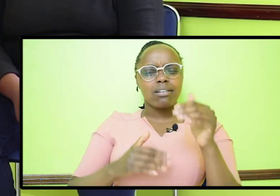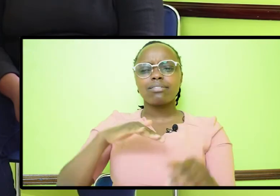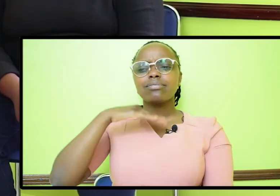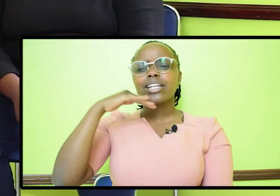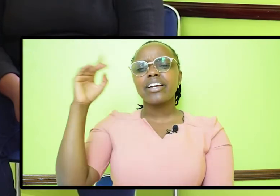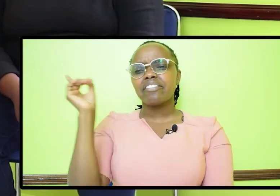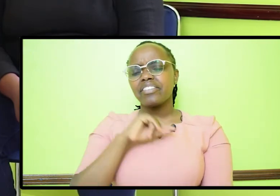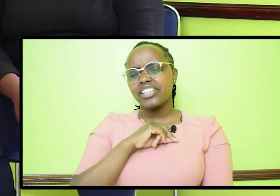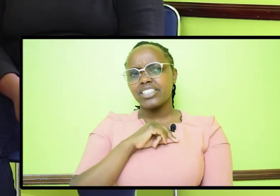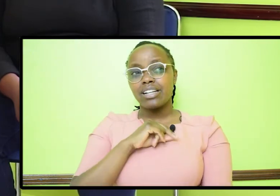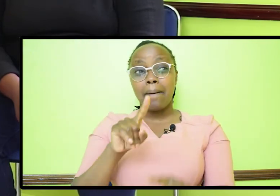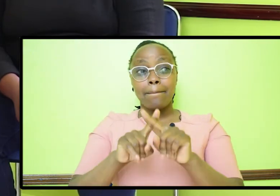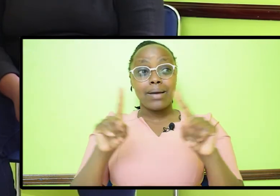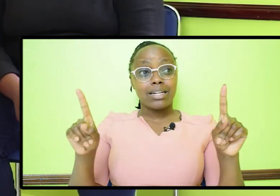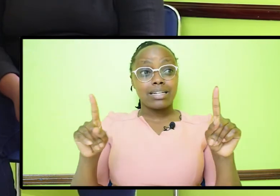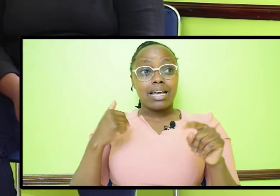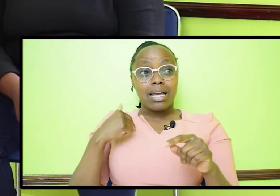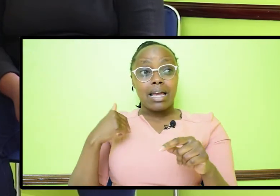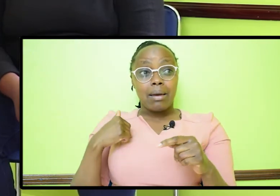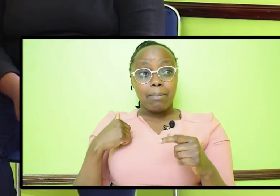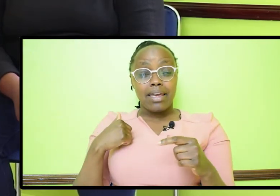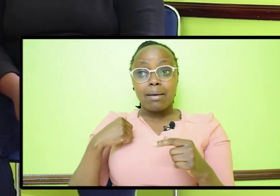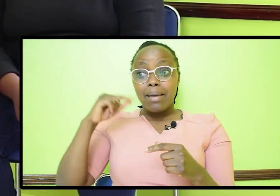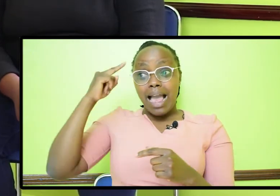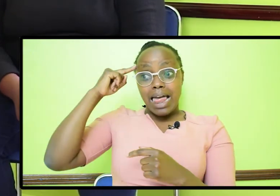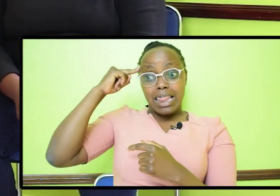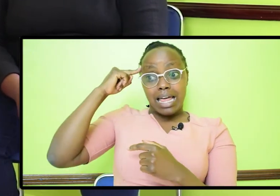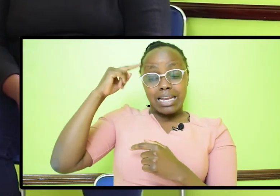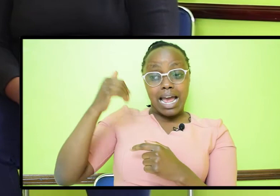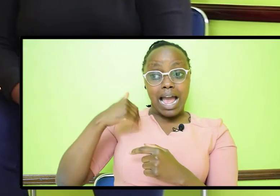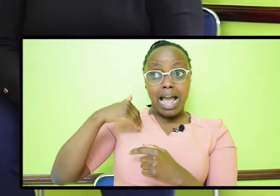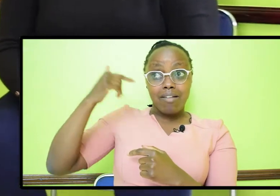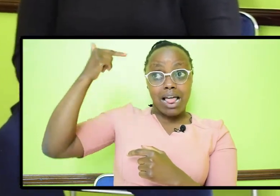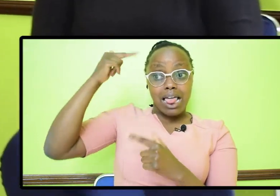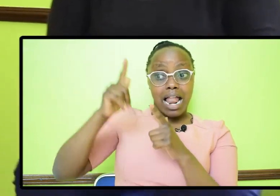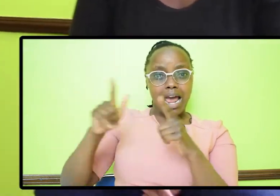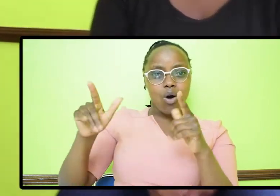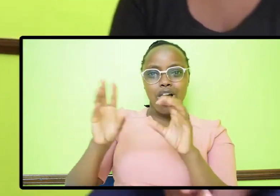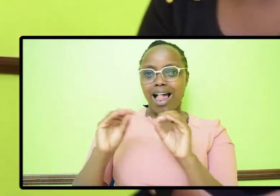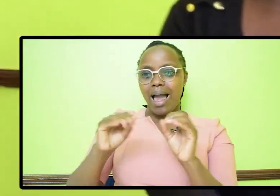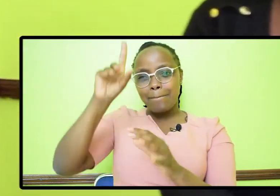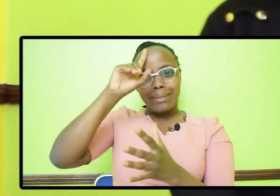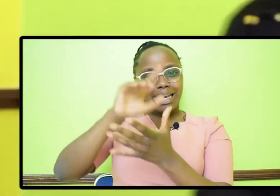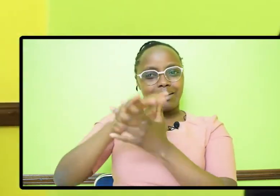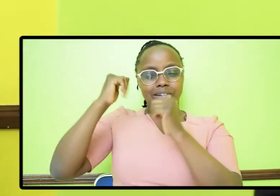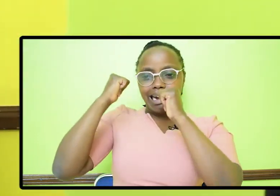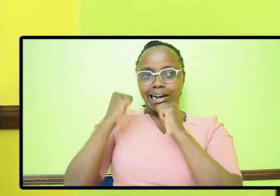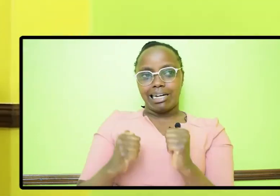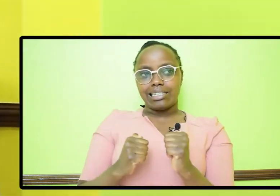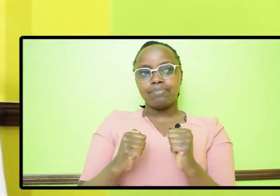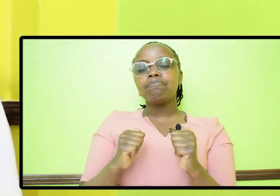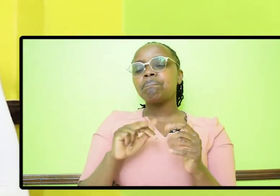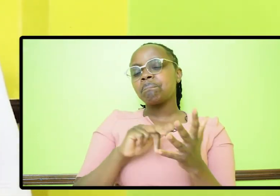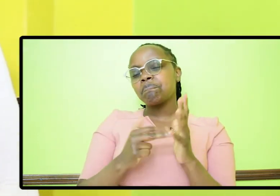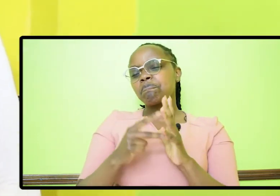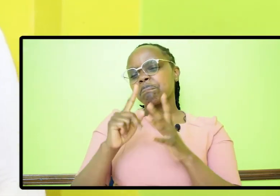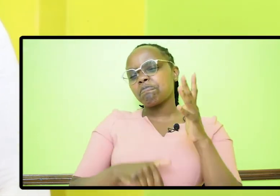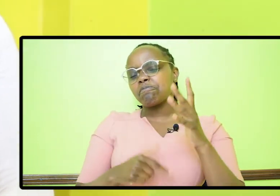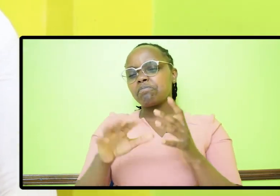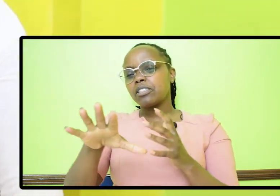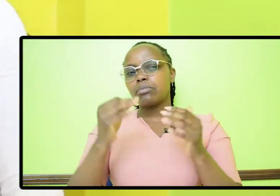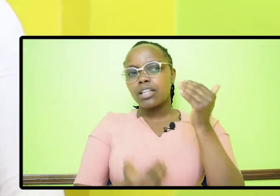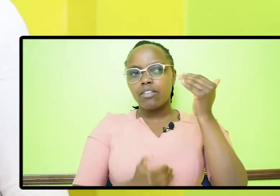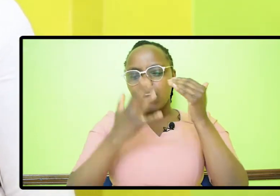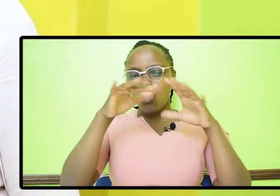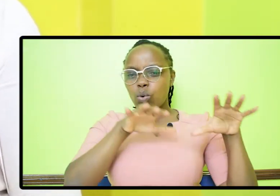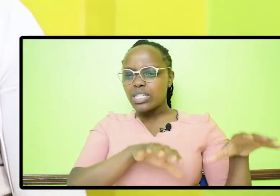umtoi hayuko, he's gone. But I couldn't let that thought ingie kwa mind. Like, I said, no. So nikachukua